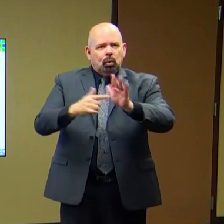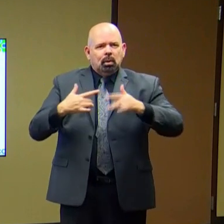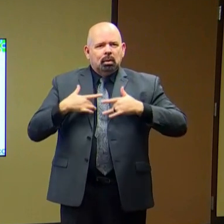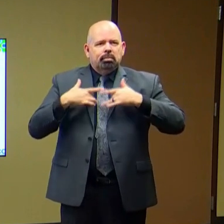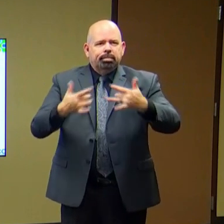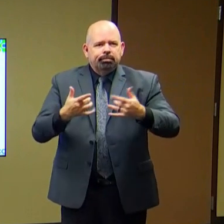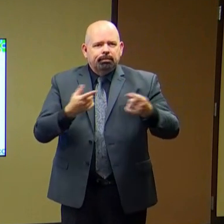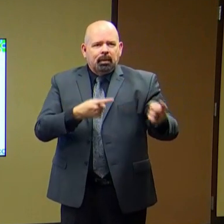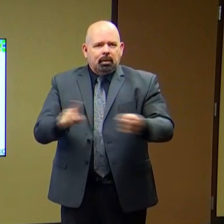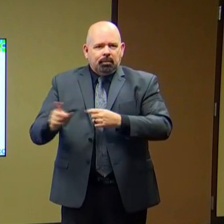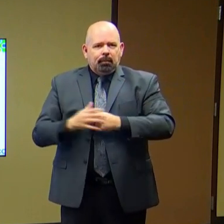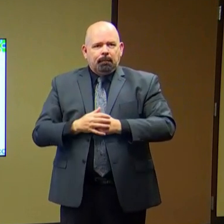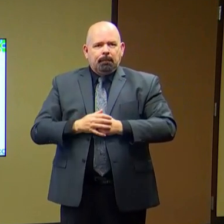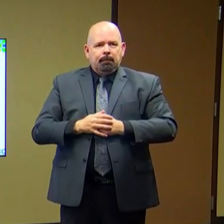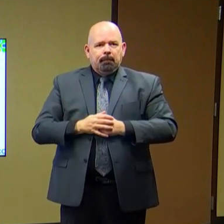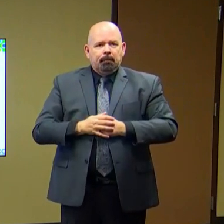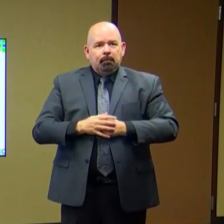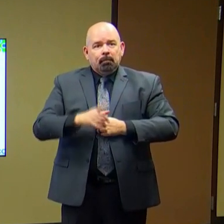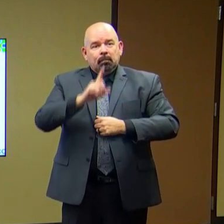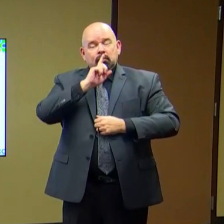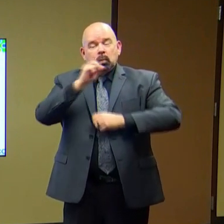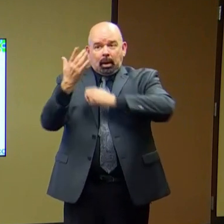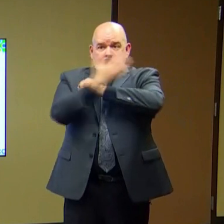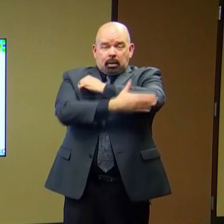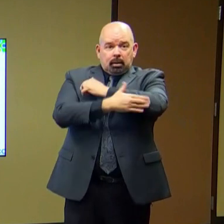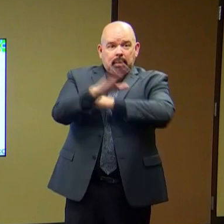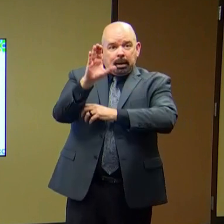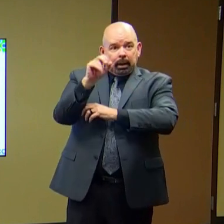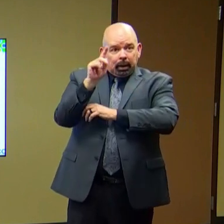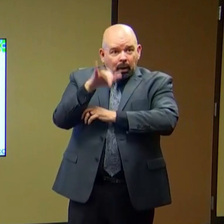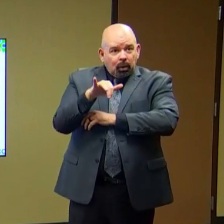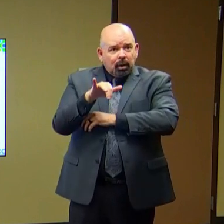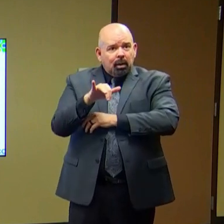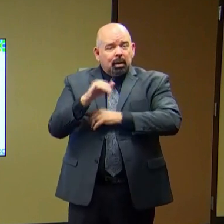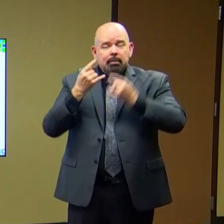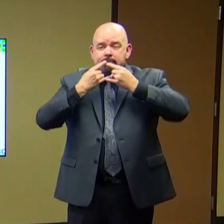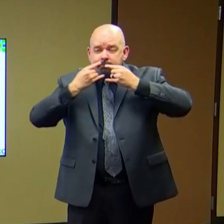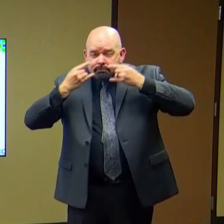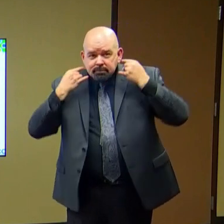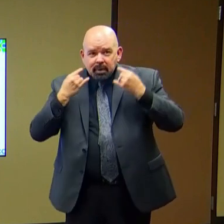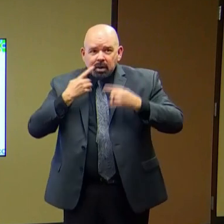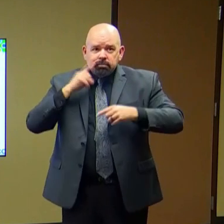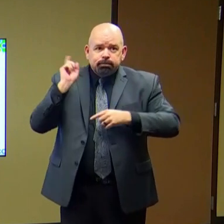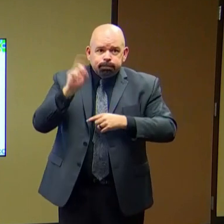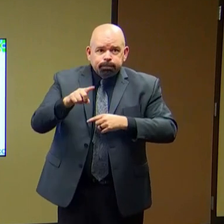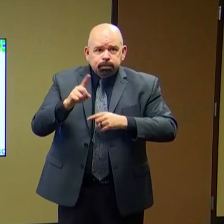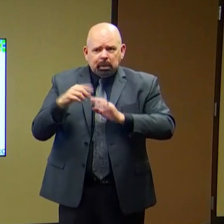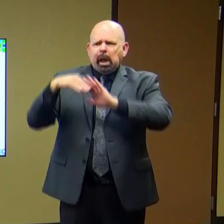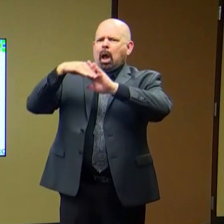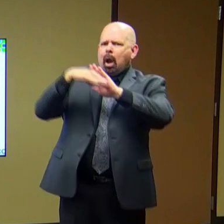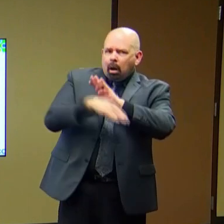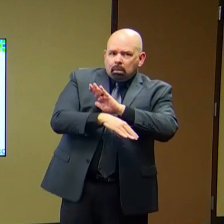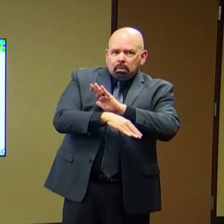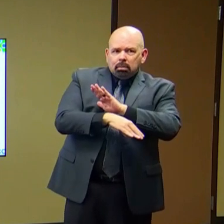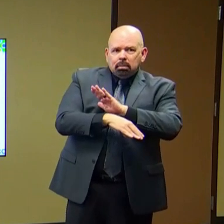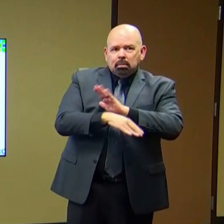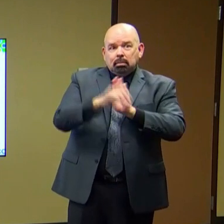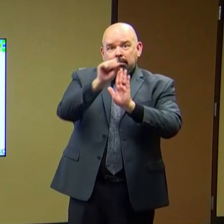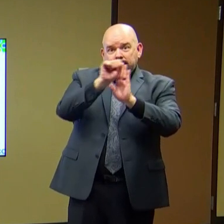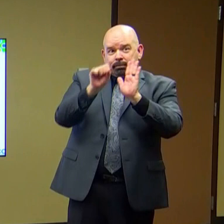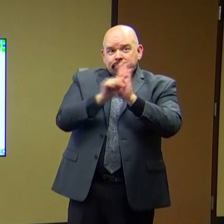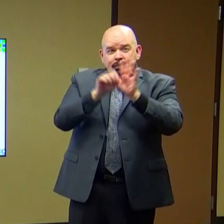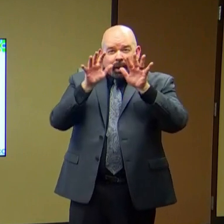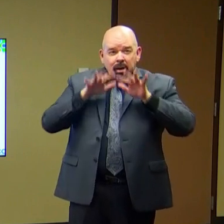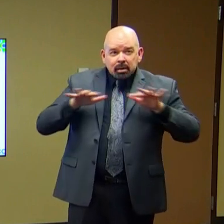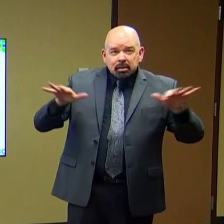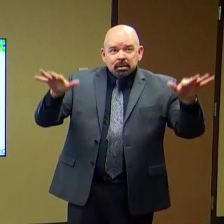out. Then you can see the county masking order. Then you see the state chain store mask, or the national chain